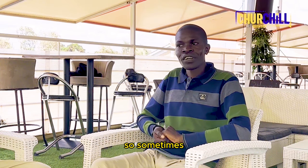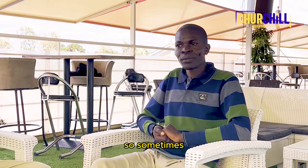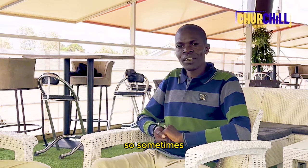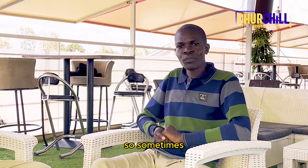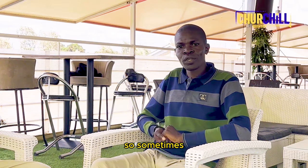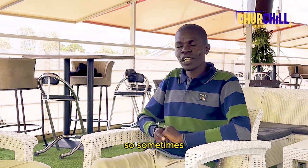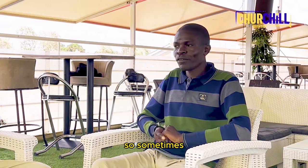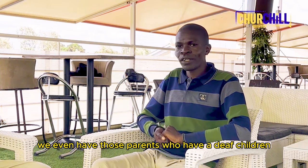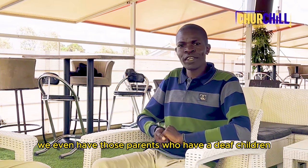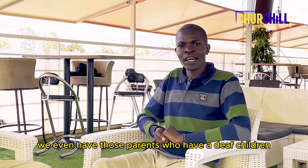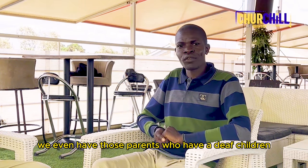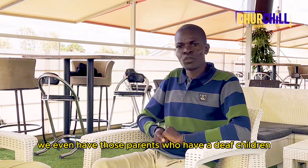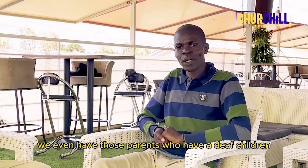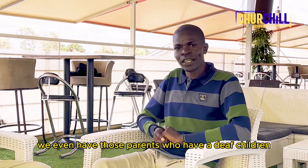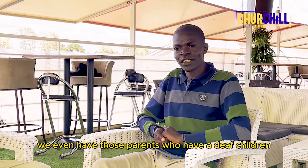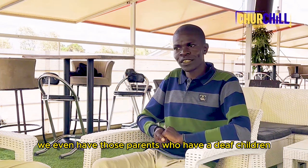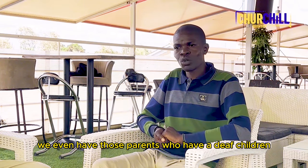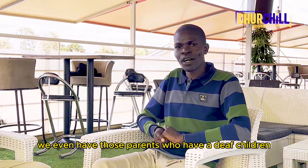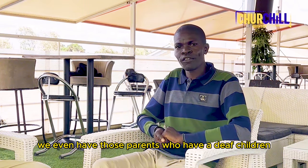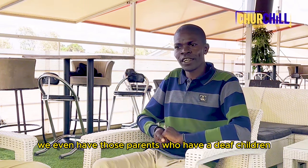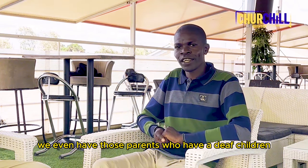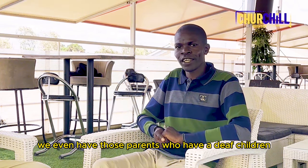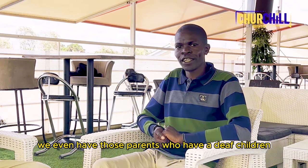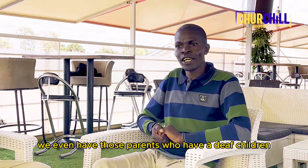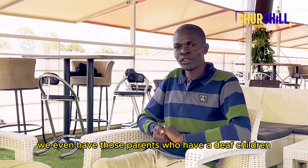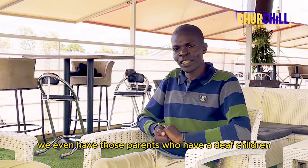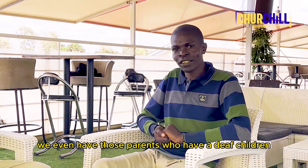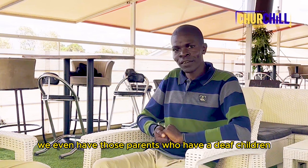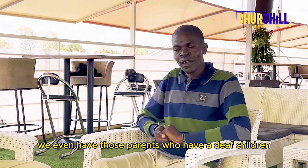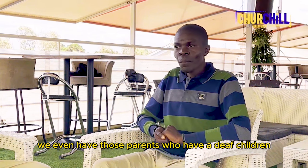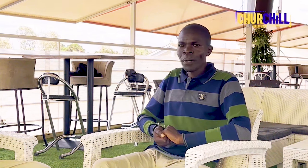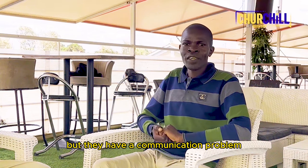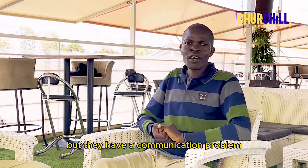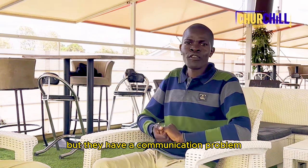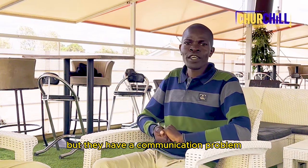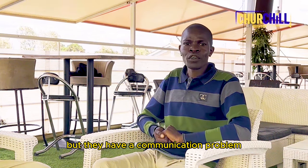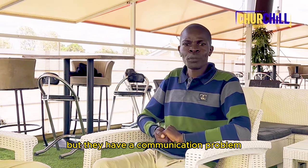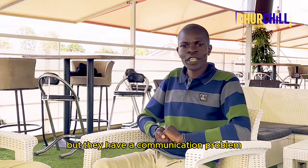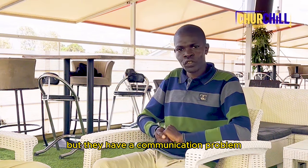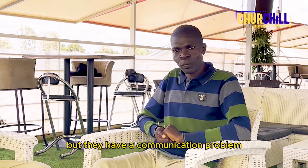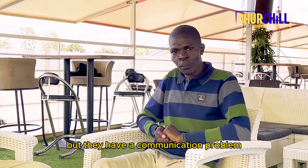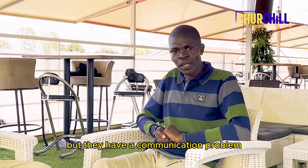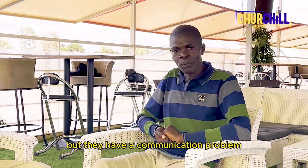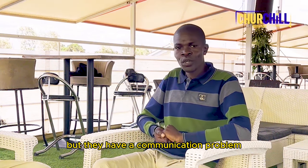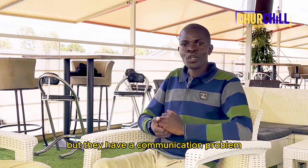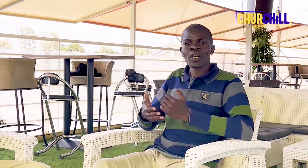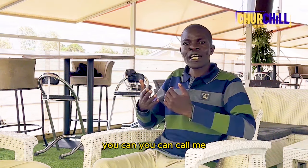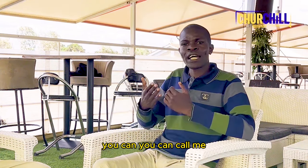sometimes we even have those parents, who have deaf children, but they have a communication problem, you can